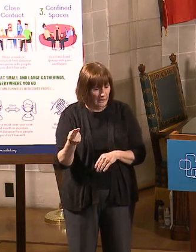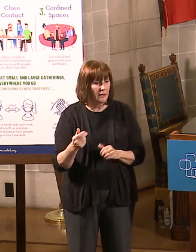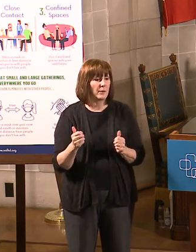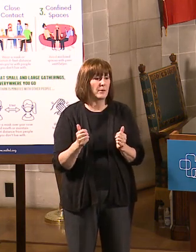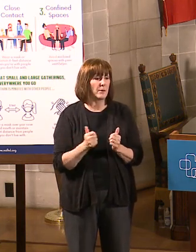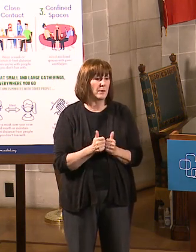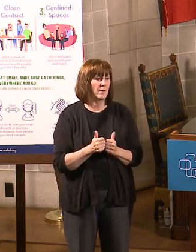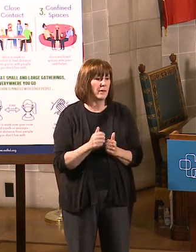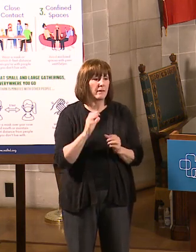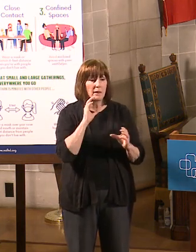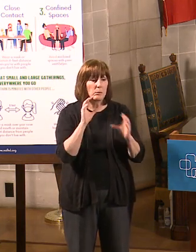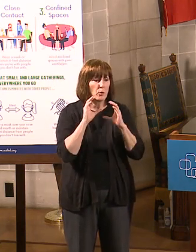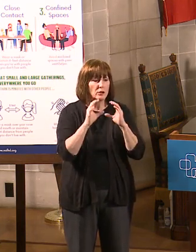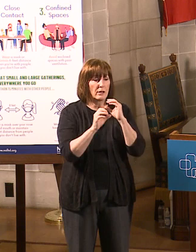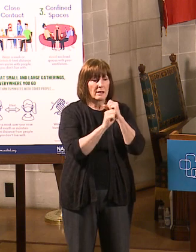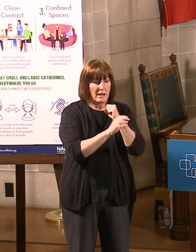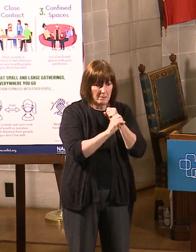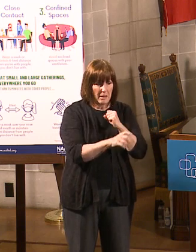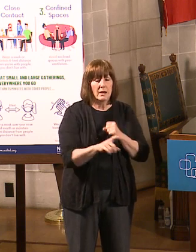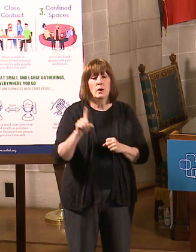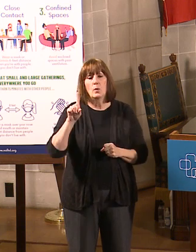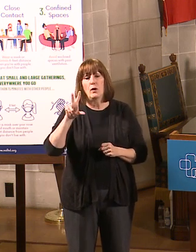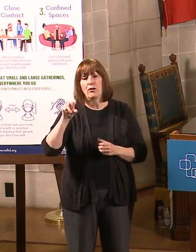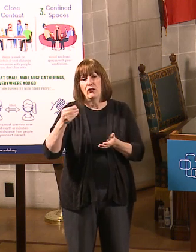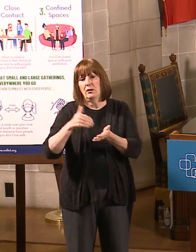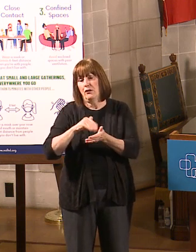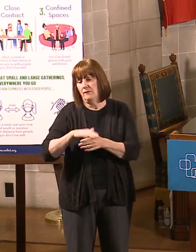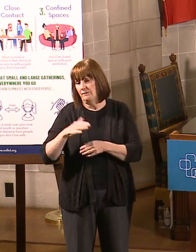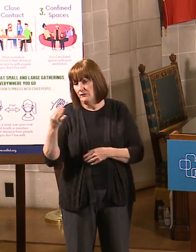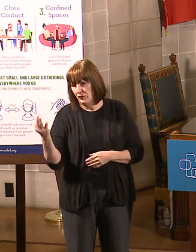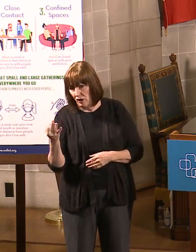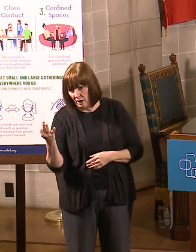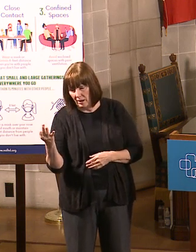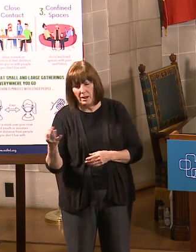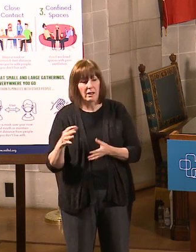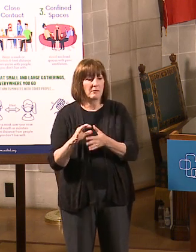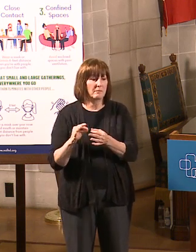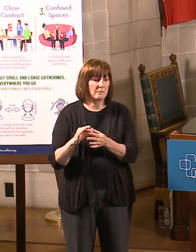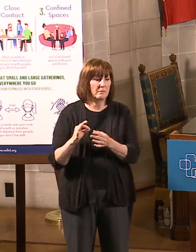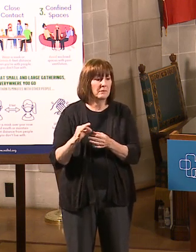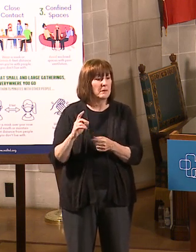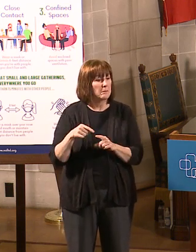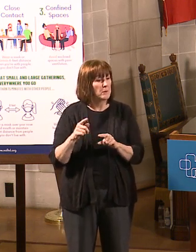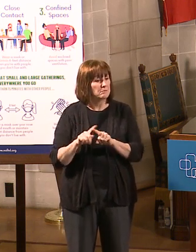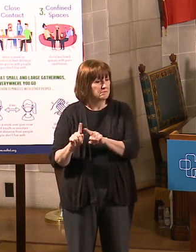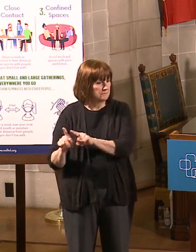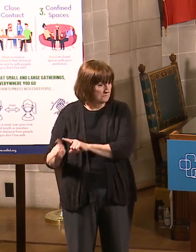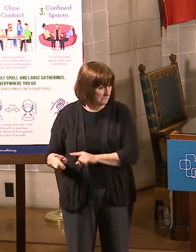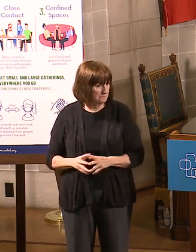new communications campaign and 1:30 p.m. on Friday talking about contact